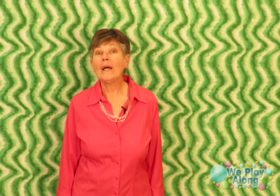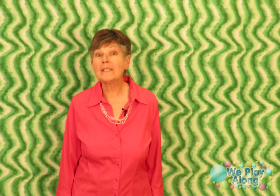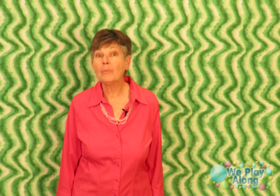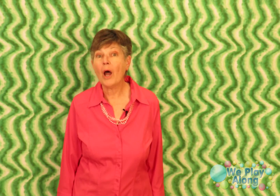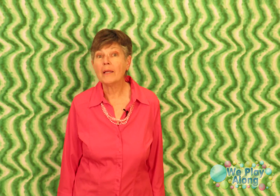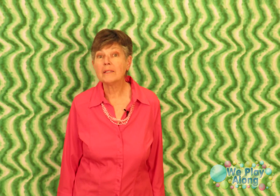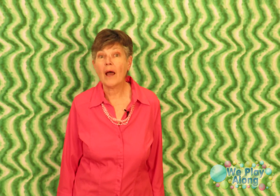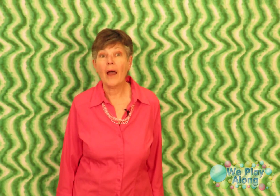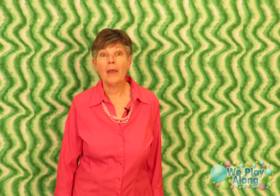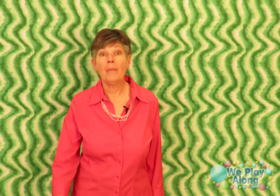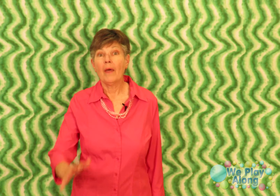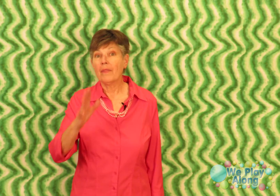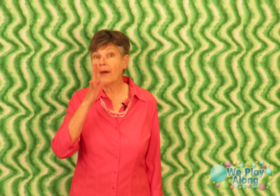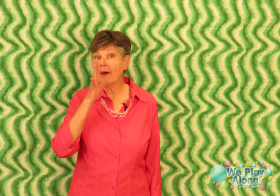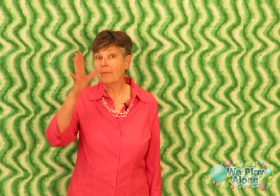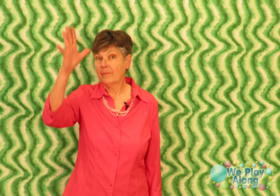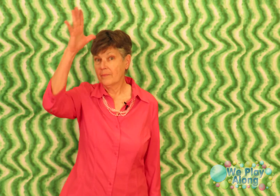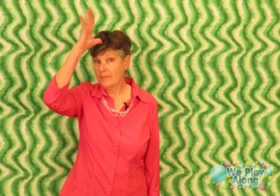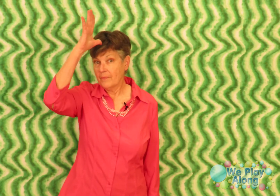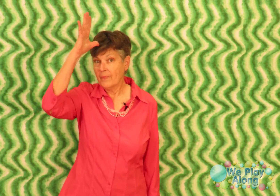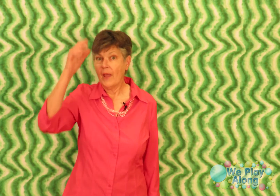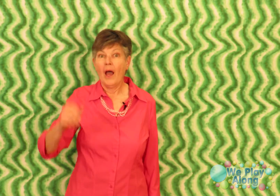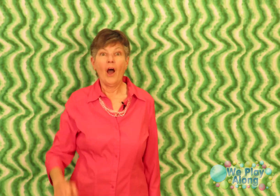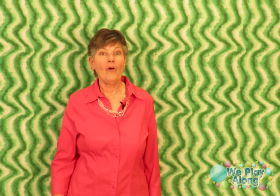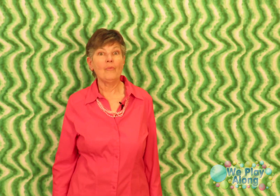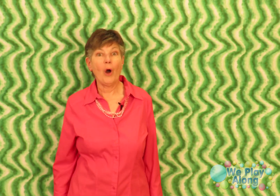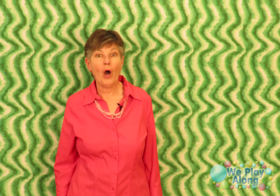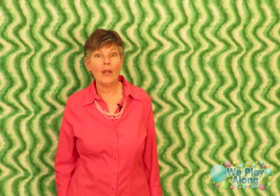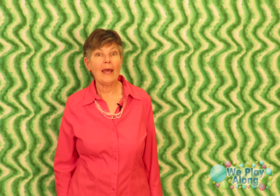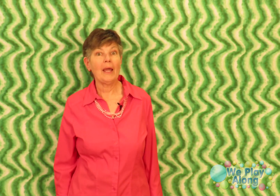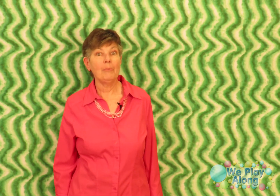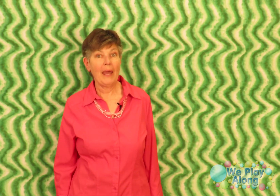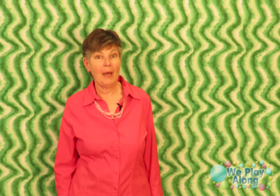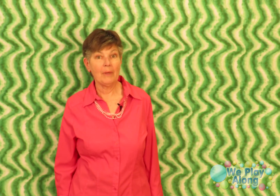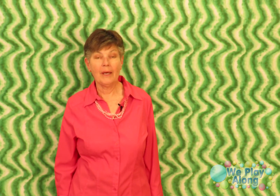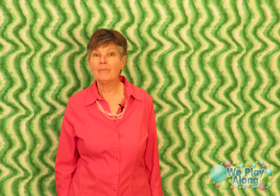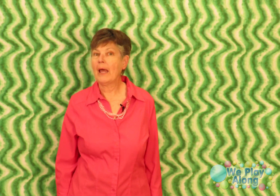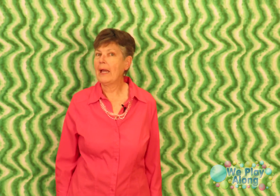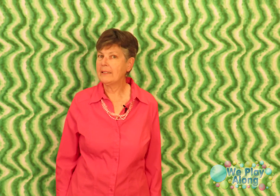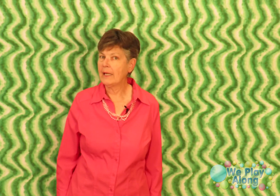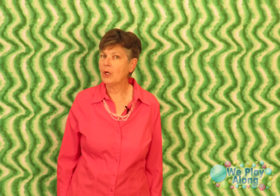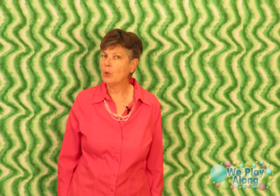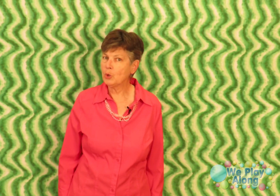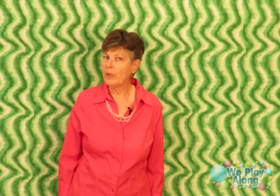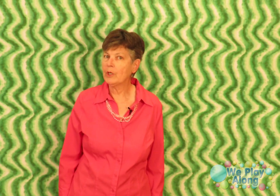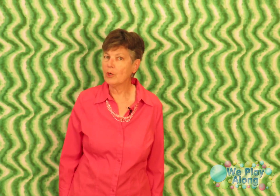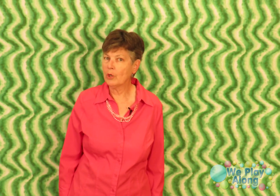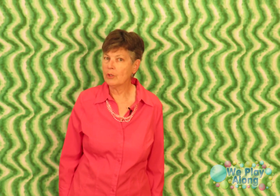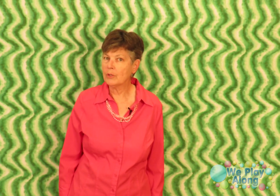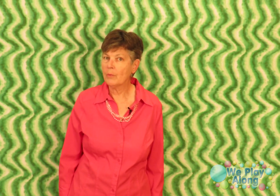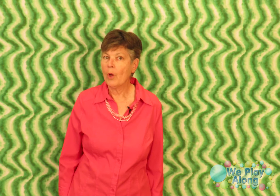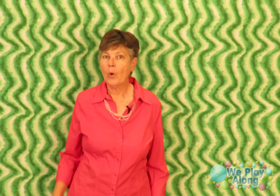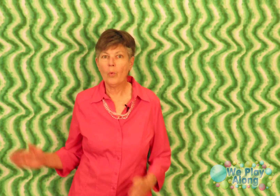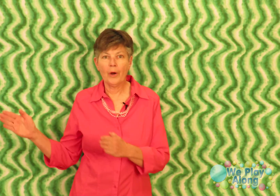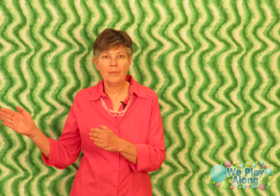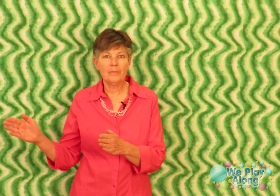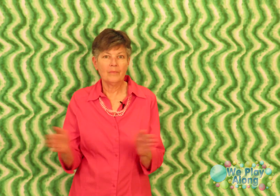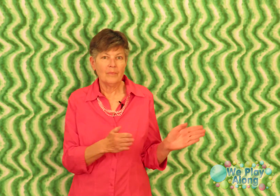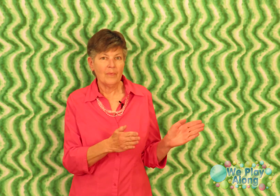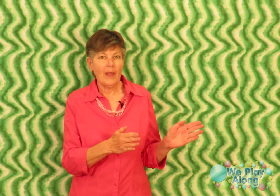Once upon a time, of Paula and Pamela, identical twin girls, were